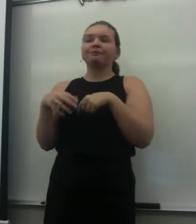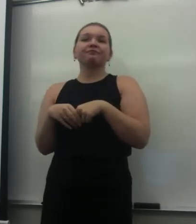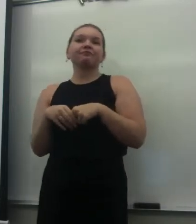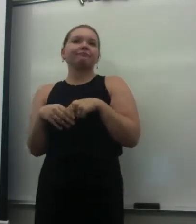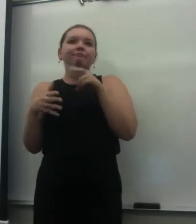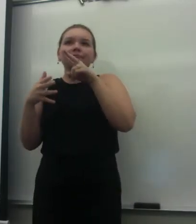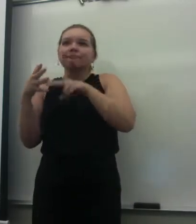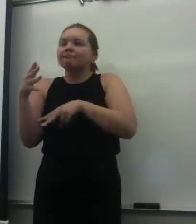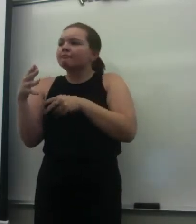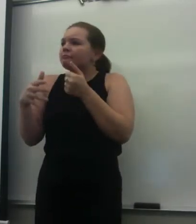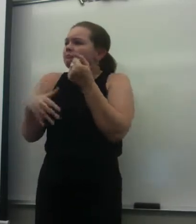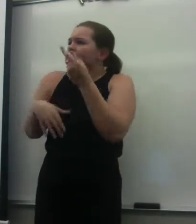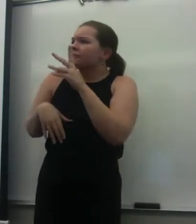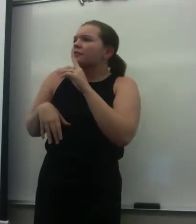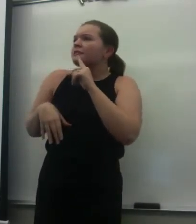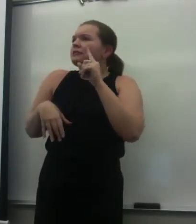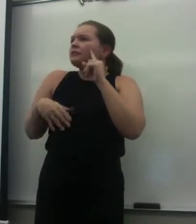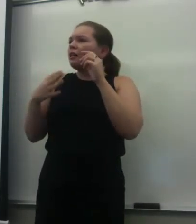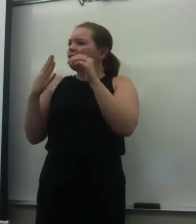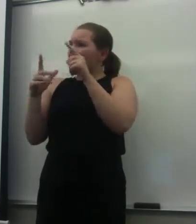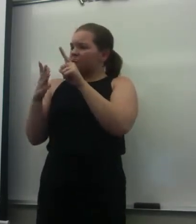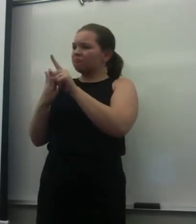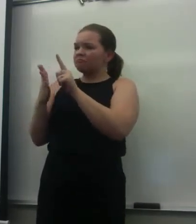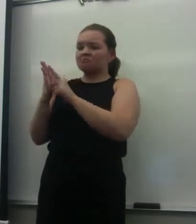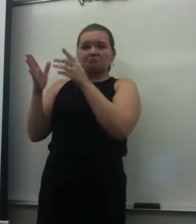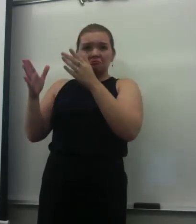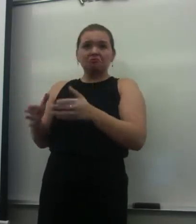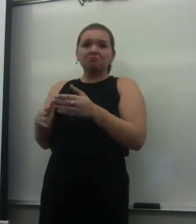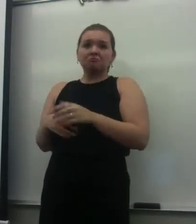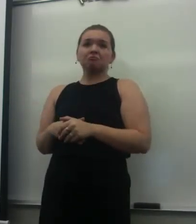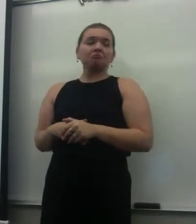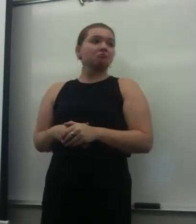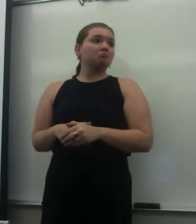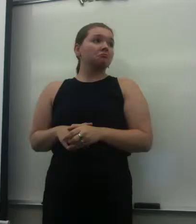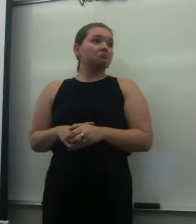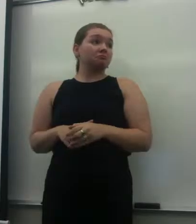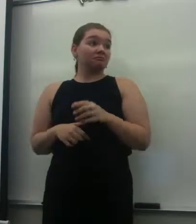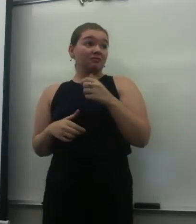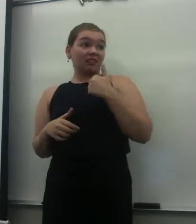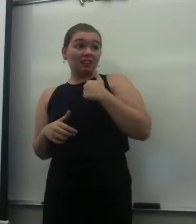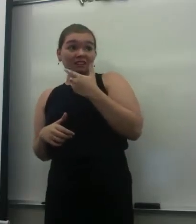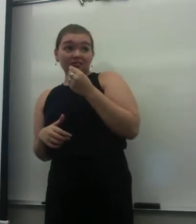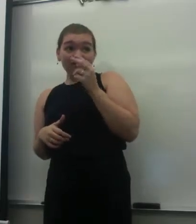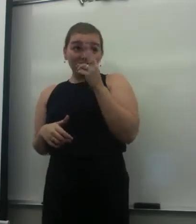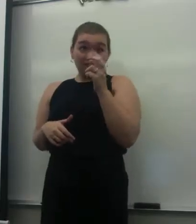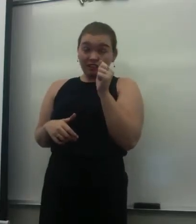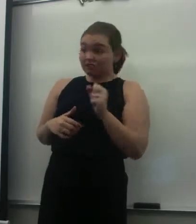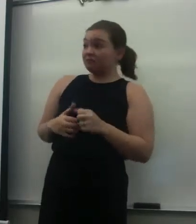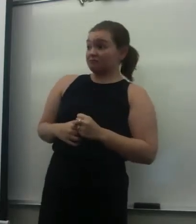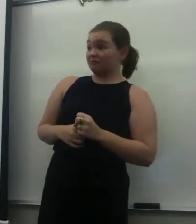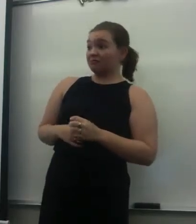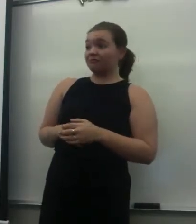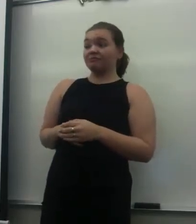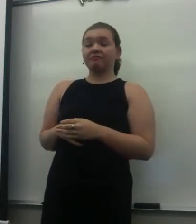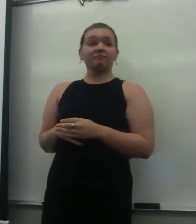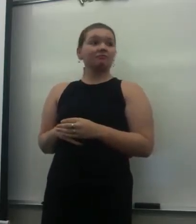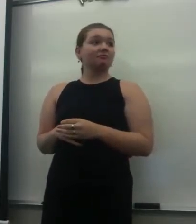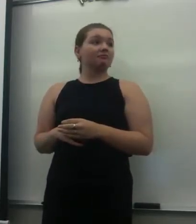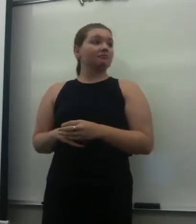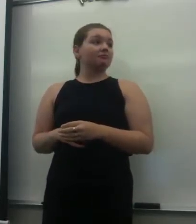attorneys are in general practice in both Canada and in the United States, and only one